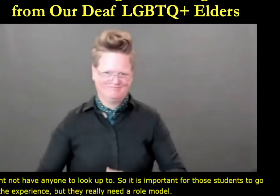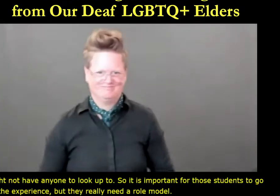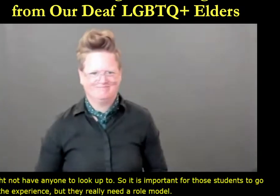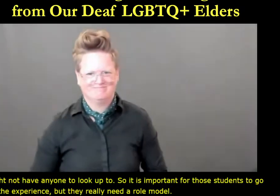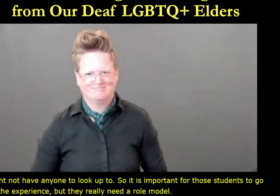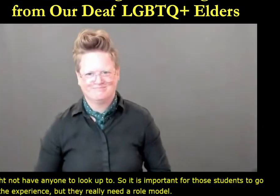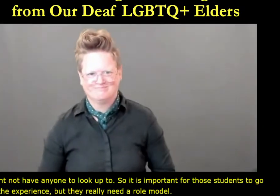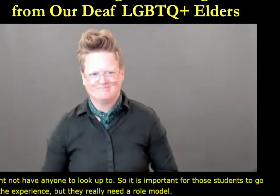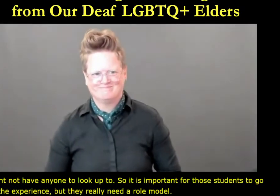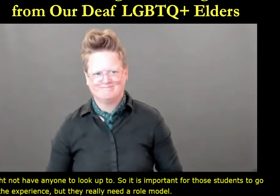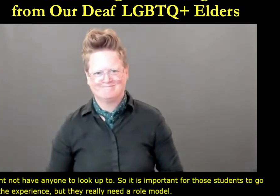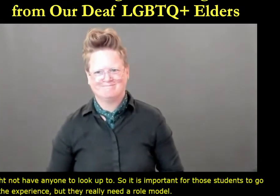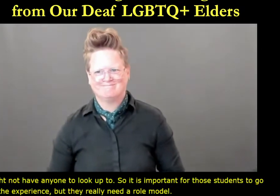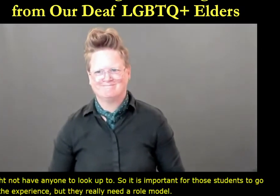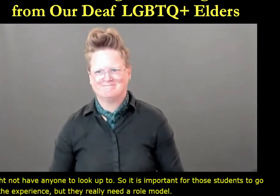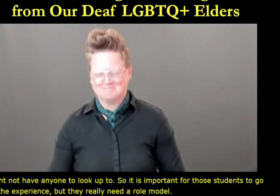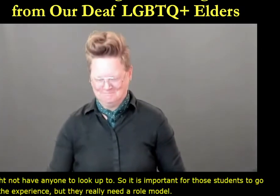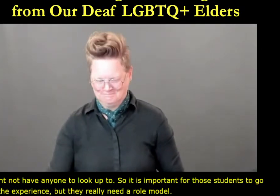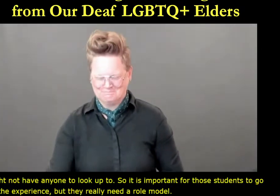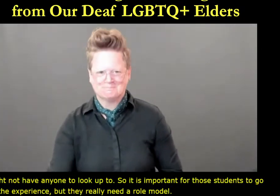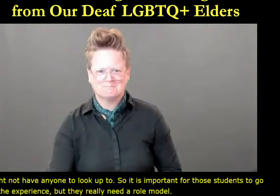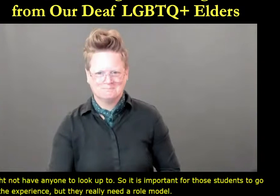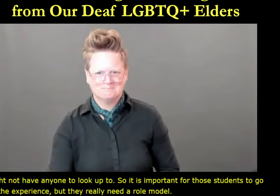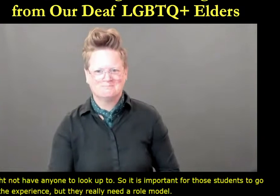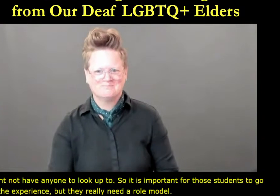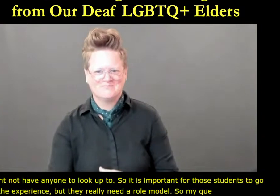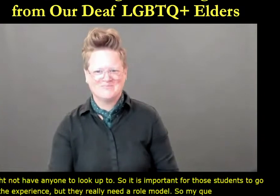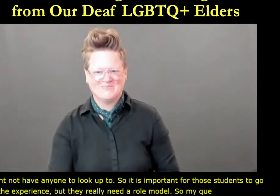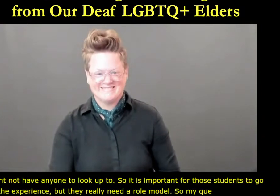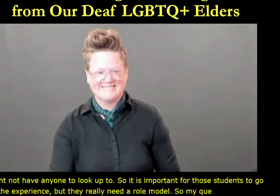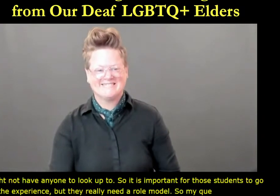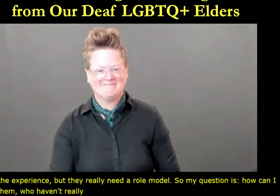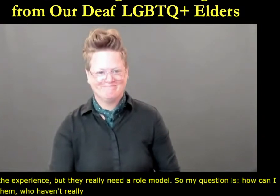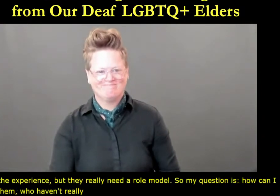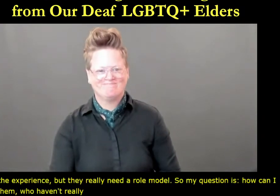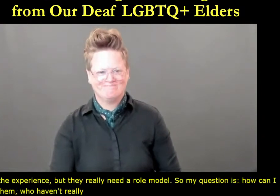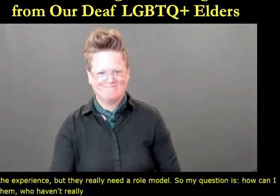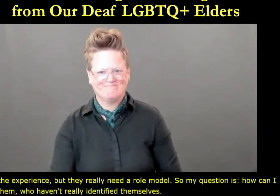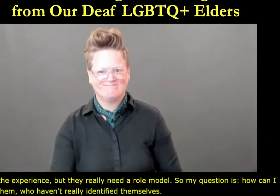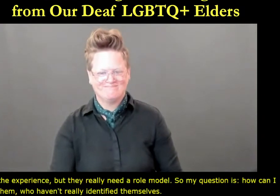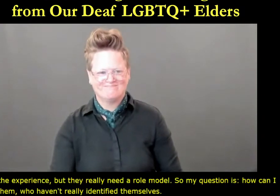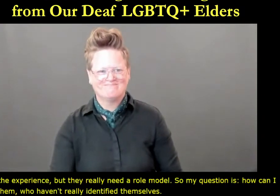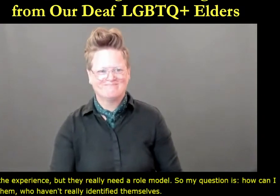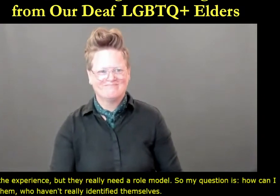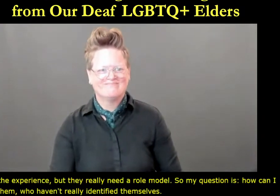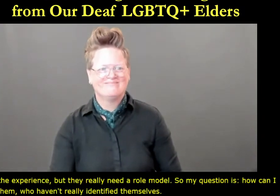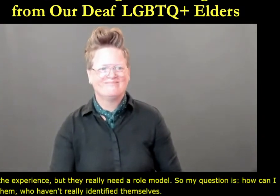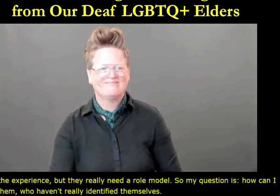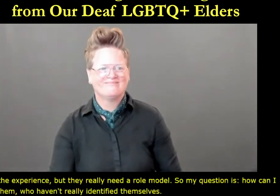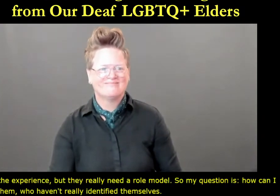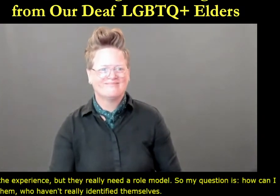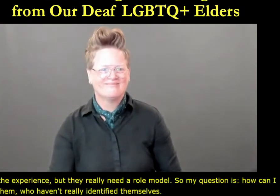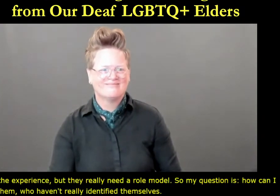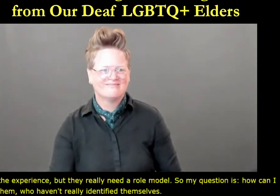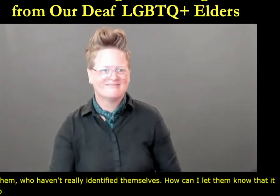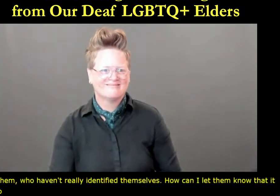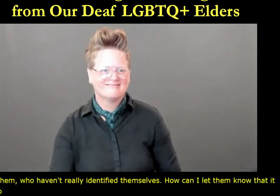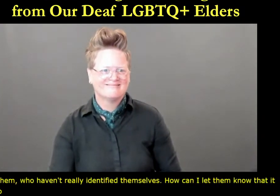know that it's okay for them to be who they are that's a good question why don't we start with dawn